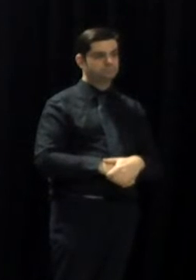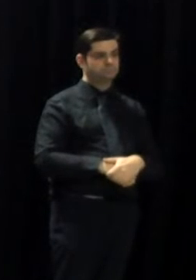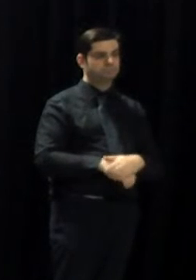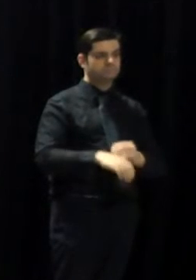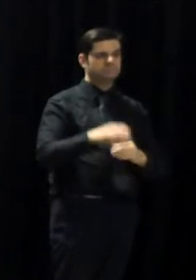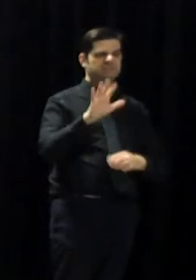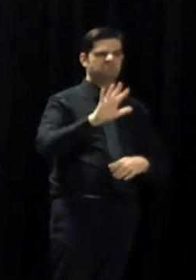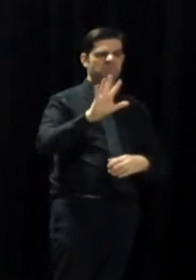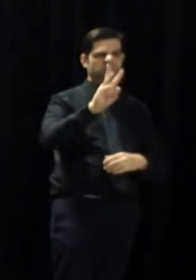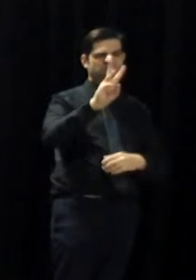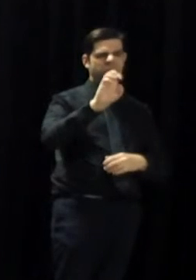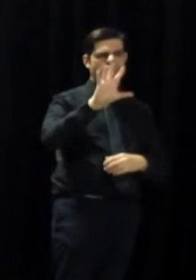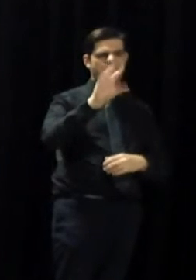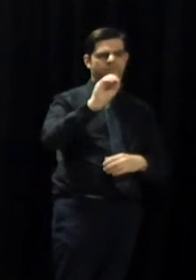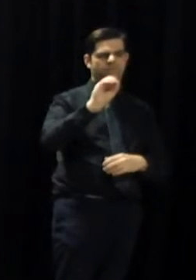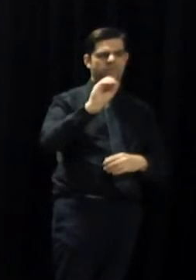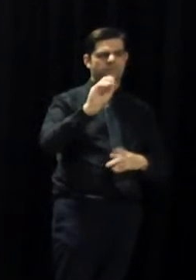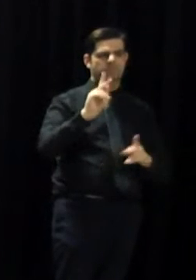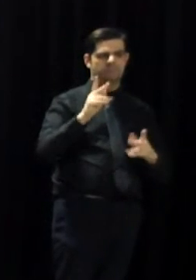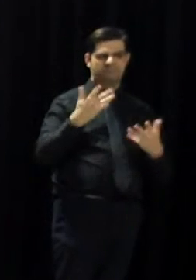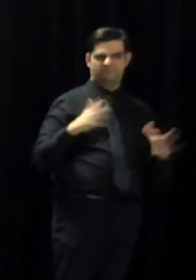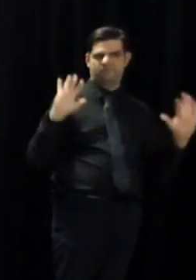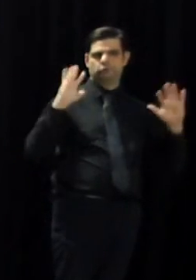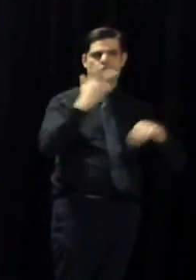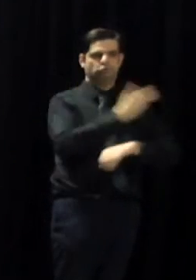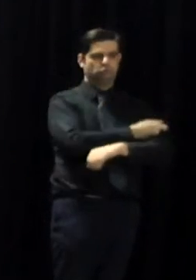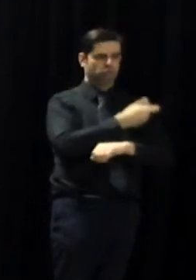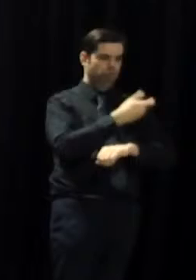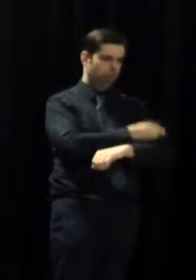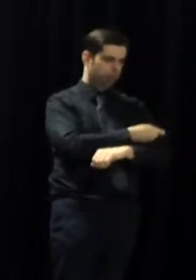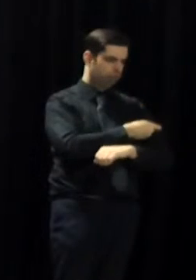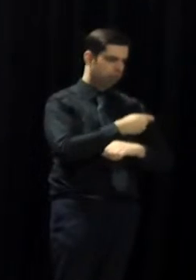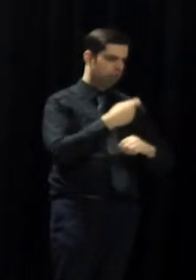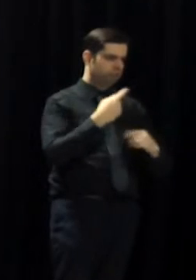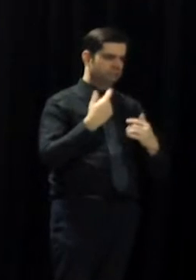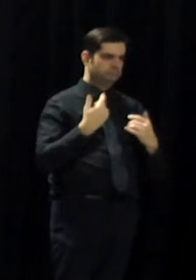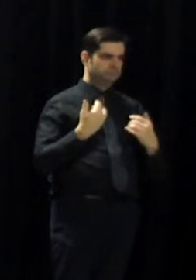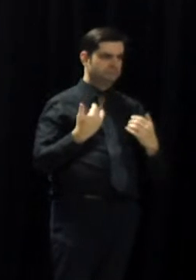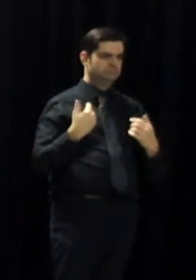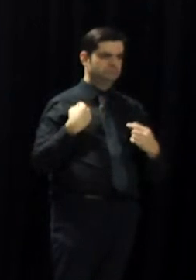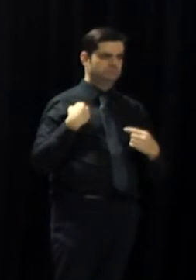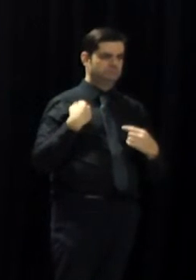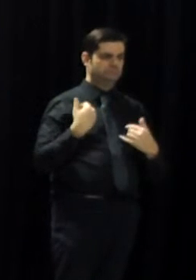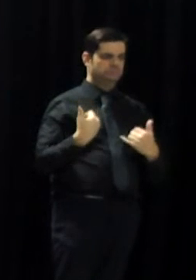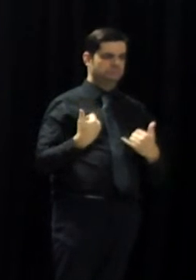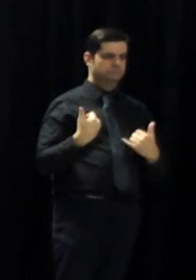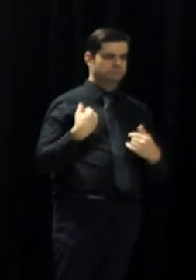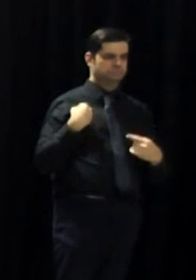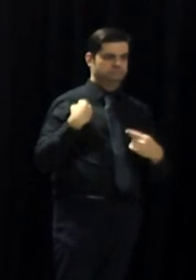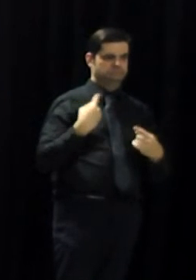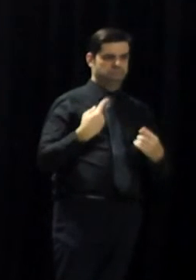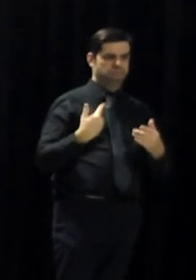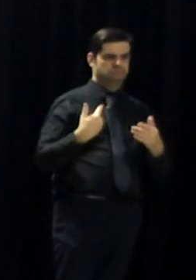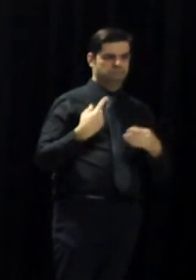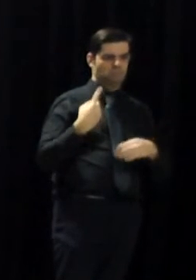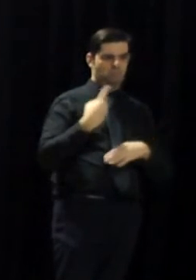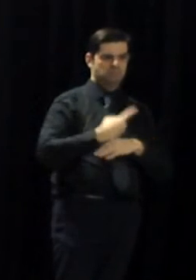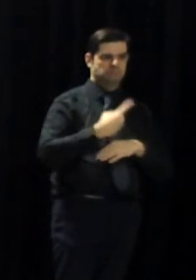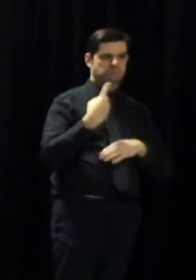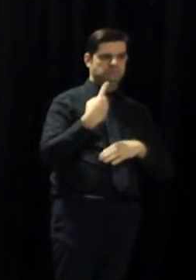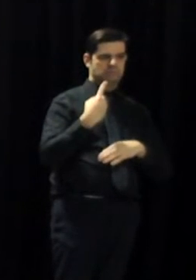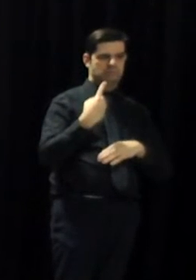think that right now that 600 number is probably what you can do in a day with the way things are set up now.